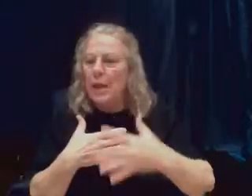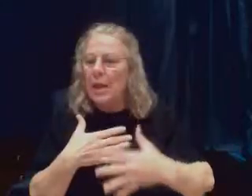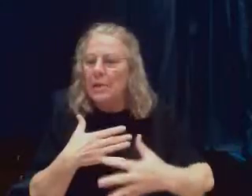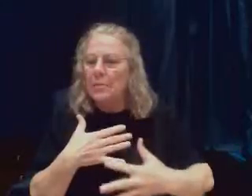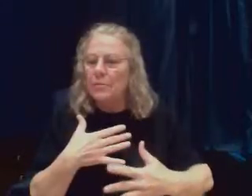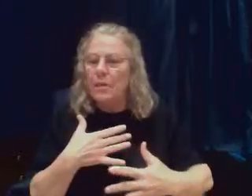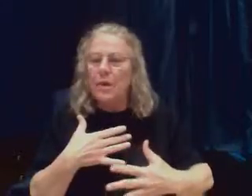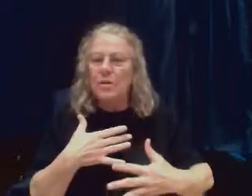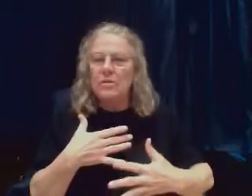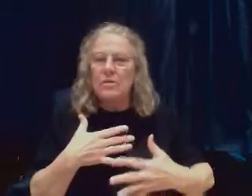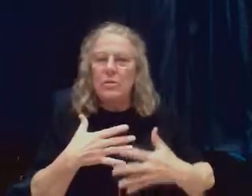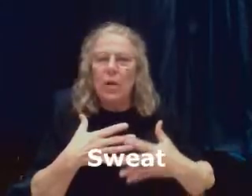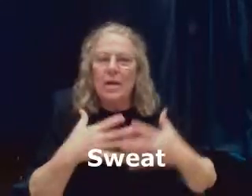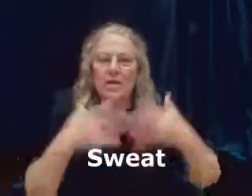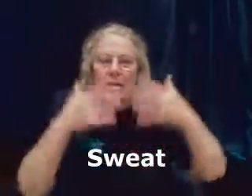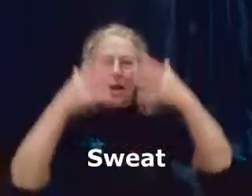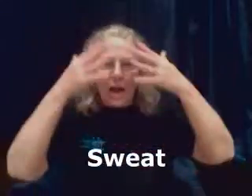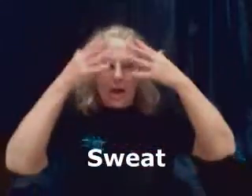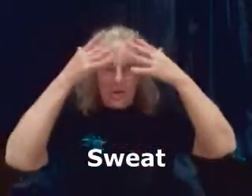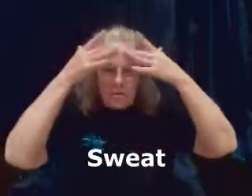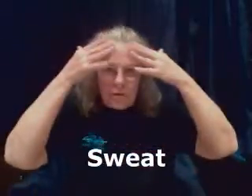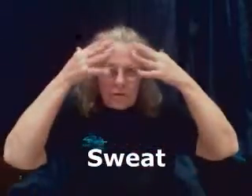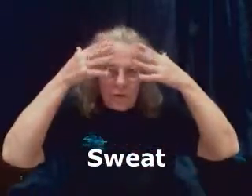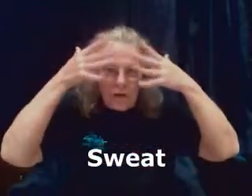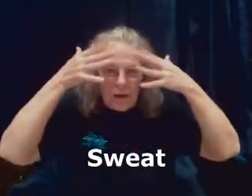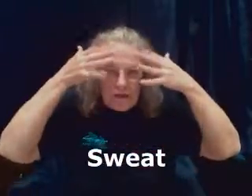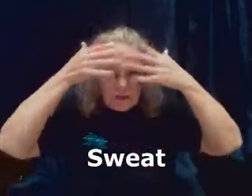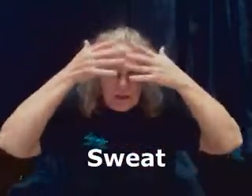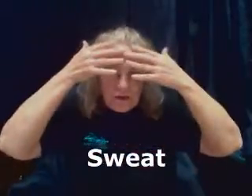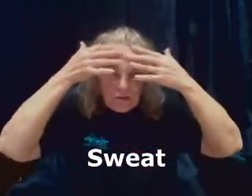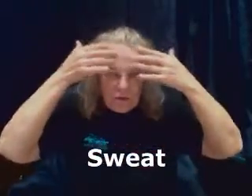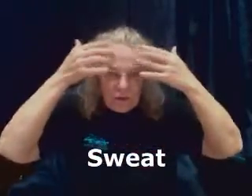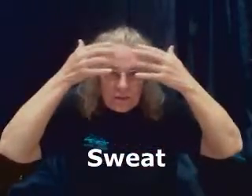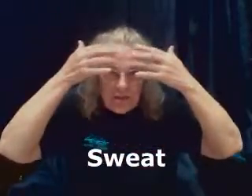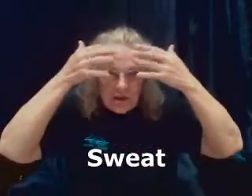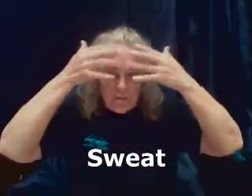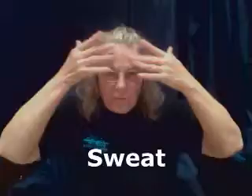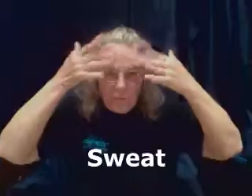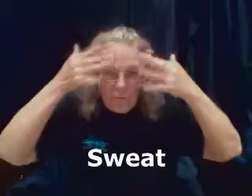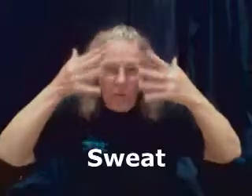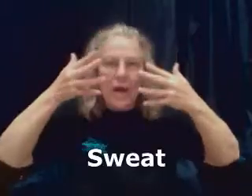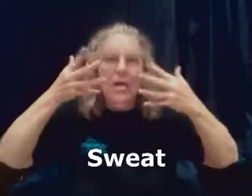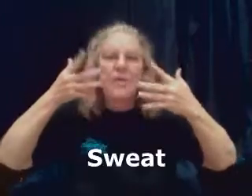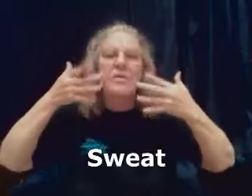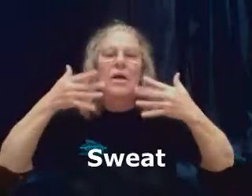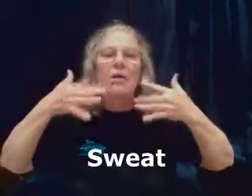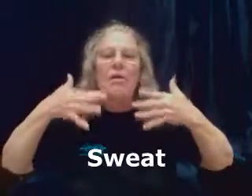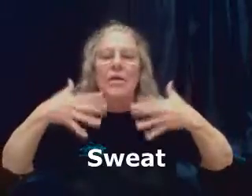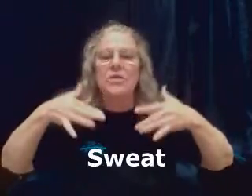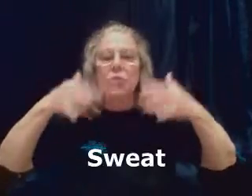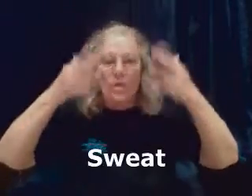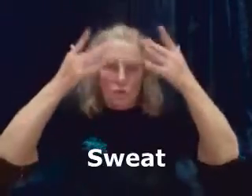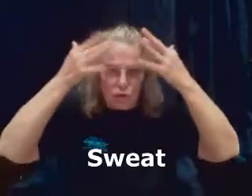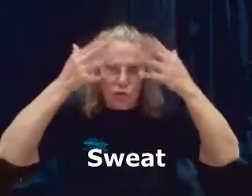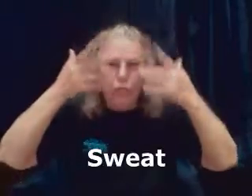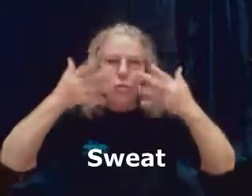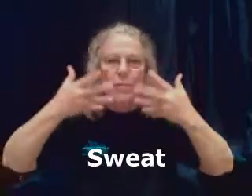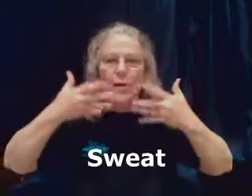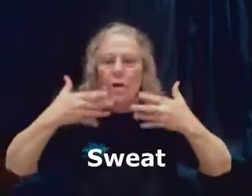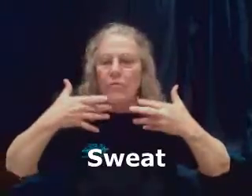Blood. Sweat, and you're going to, it's just like you're going to take it from your forehead, and it's like all that sweat just dripping off your